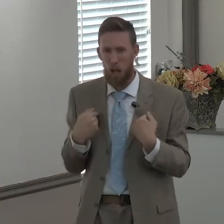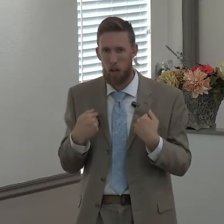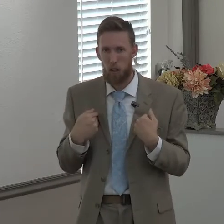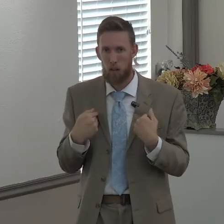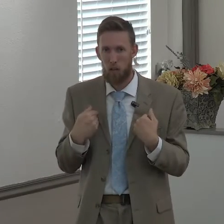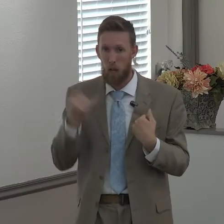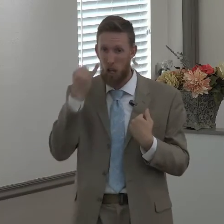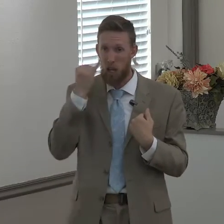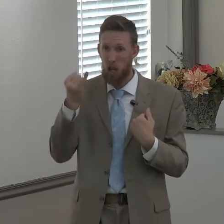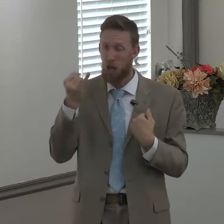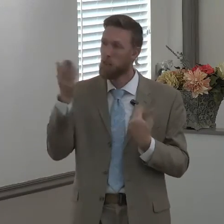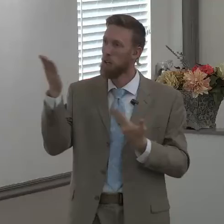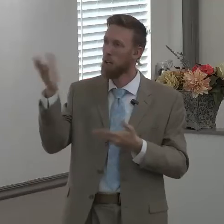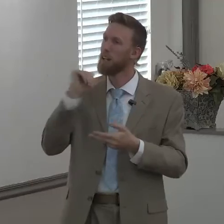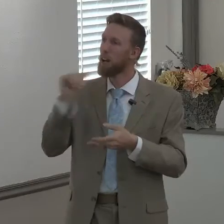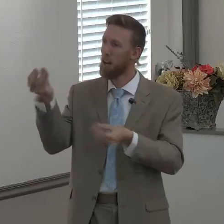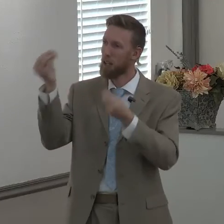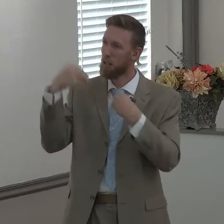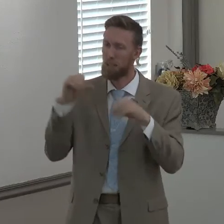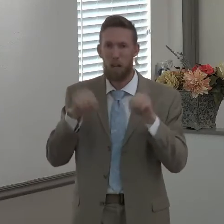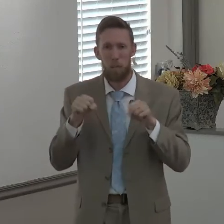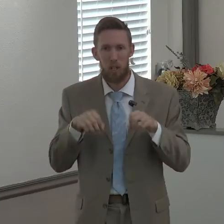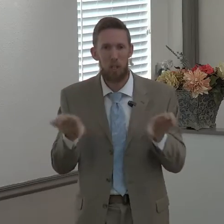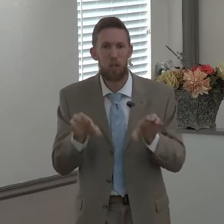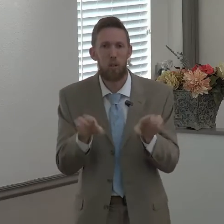Do you want to love like Christ?